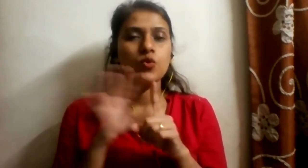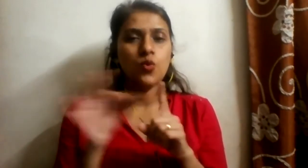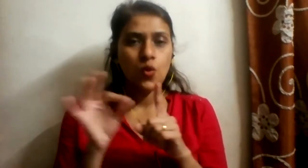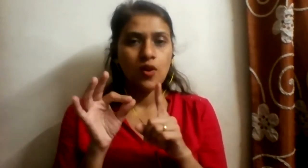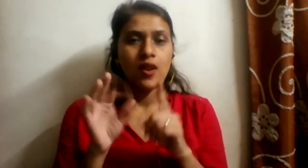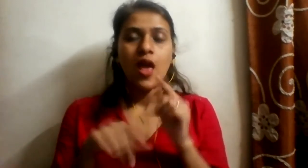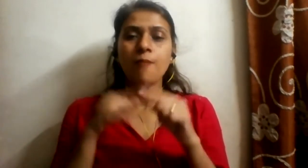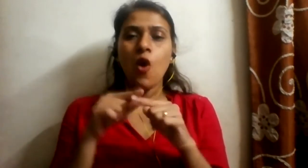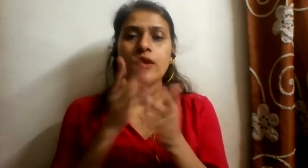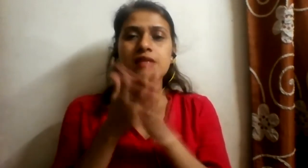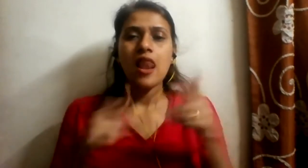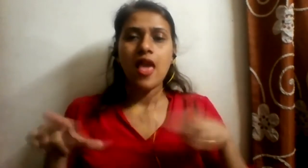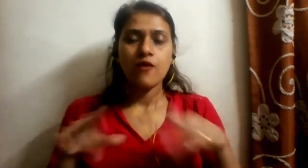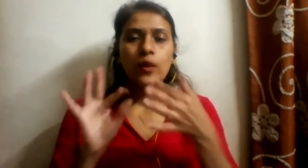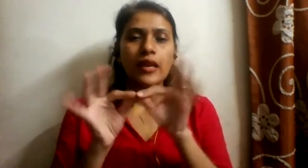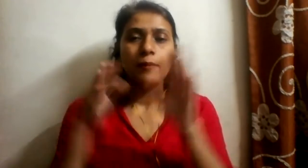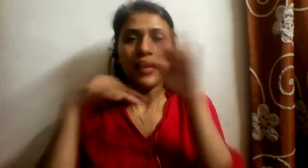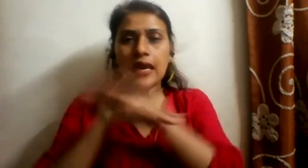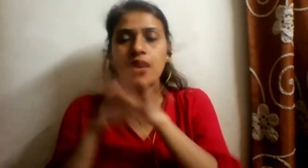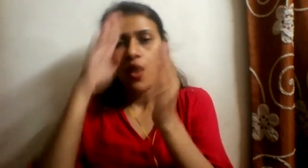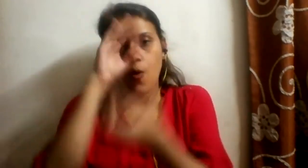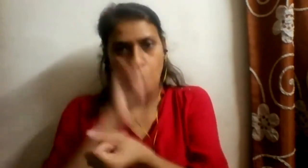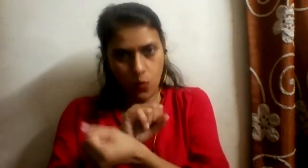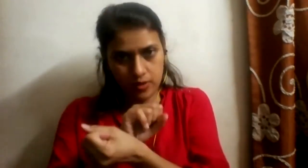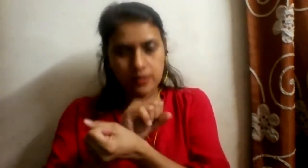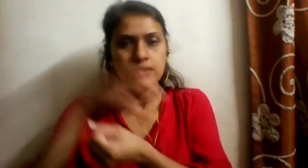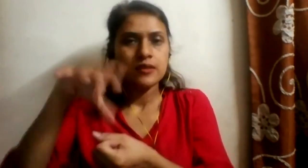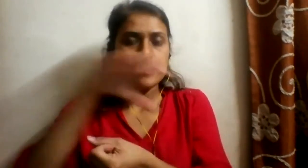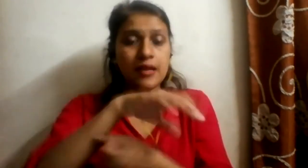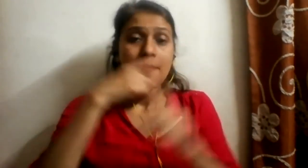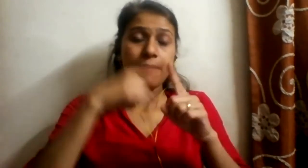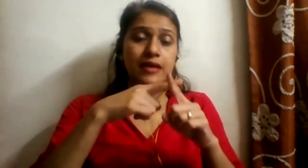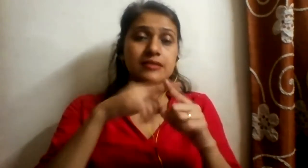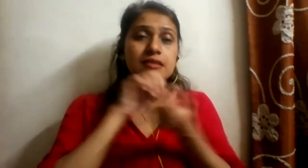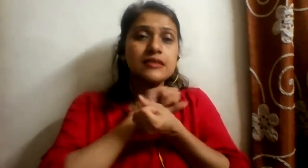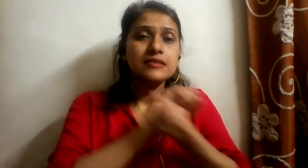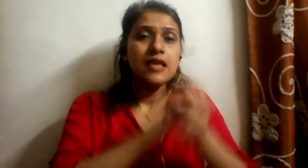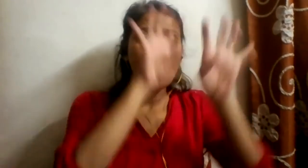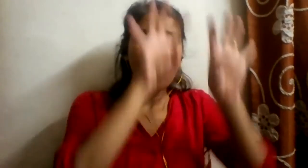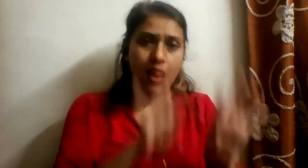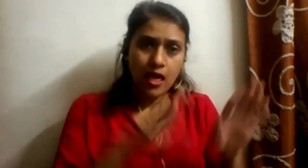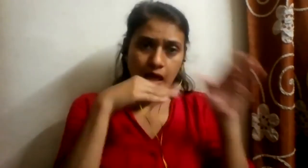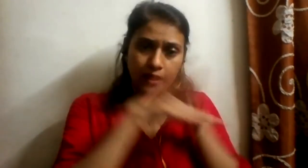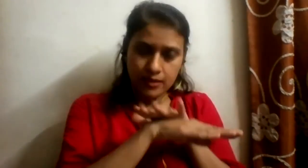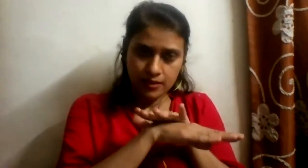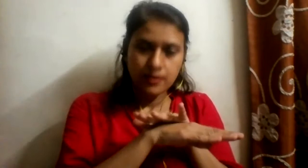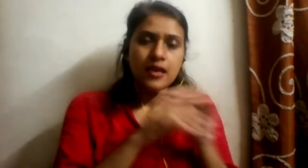interpretation services in police stations as well as in jails. And so these were already part of guidelines,